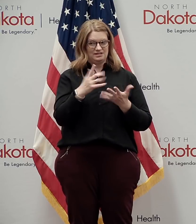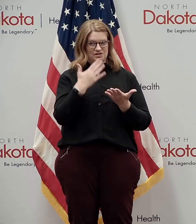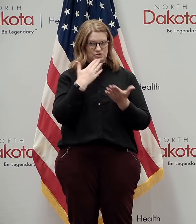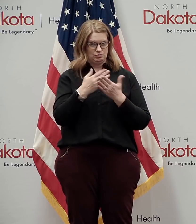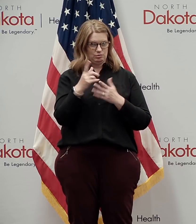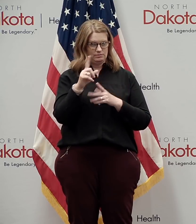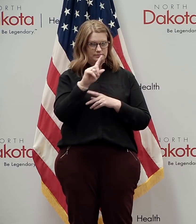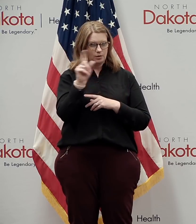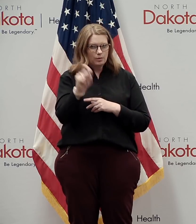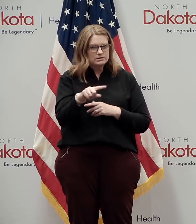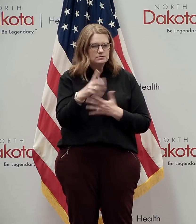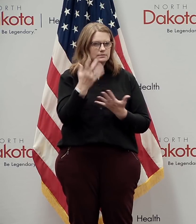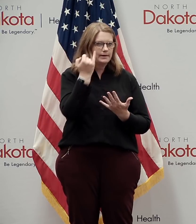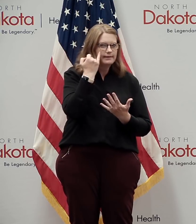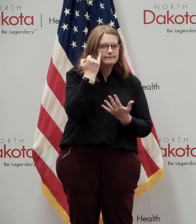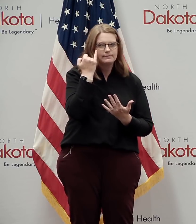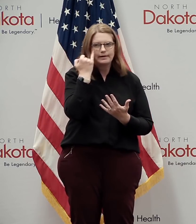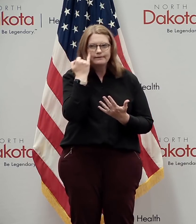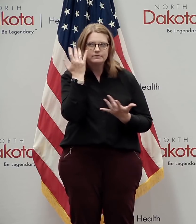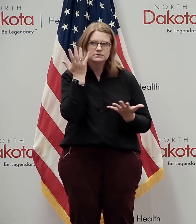about sort of the what ifs.